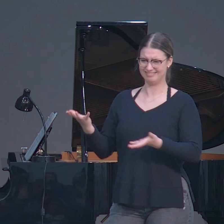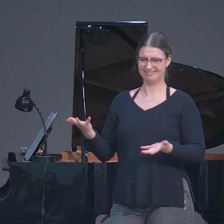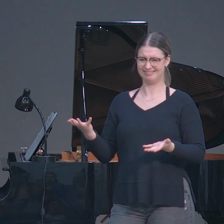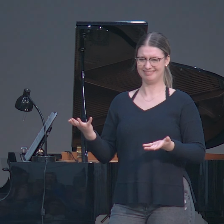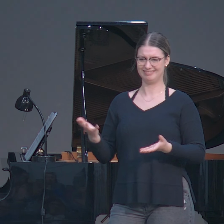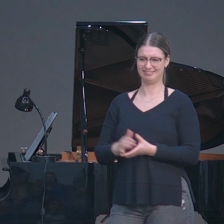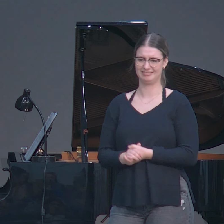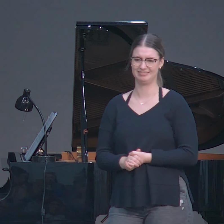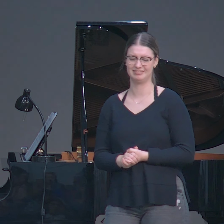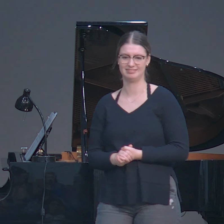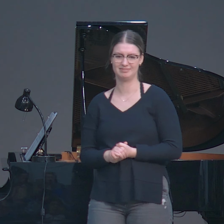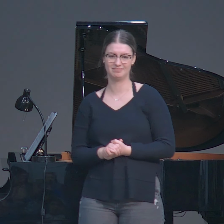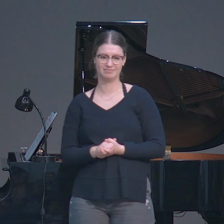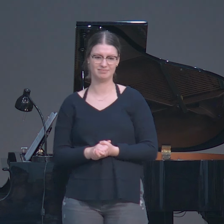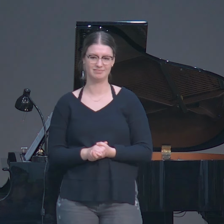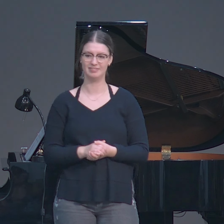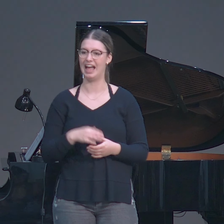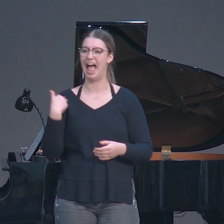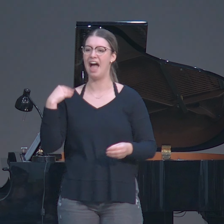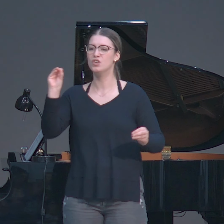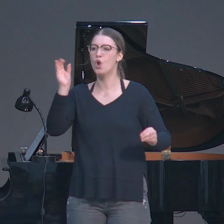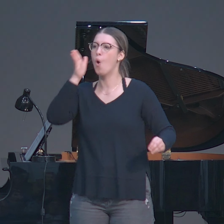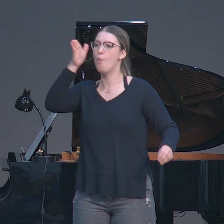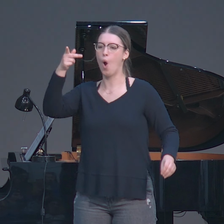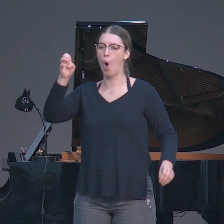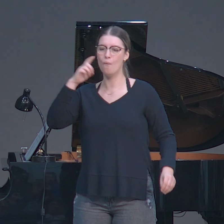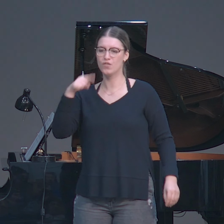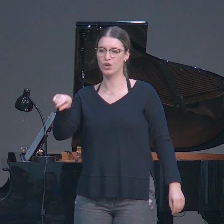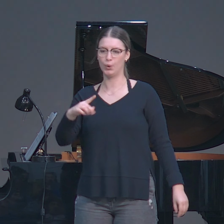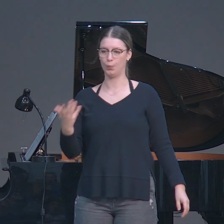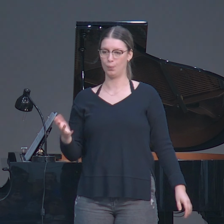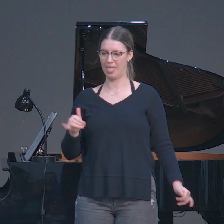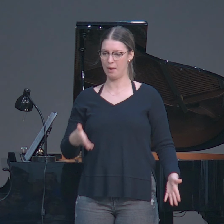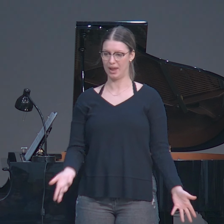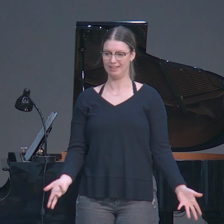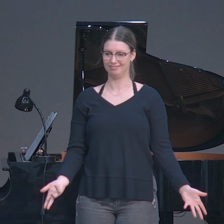And in it, there is no hope for you.